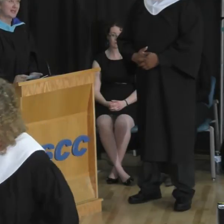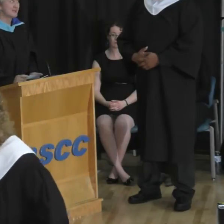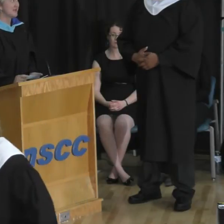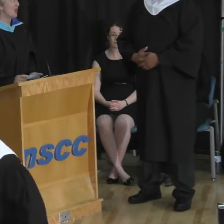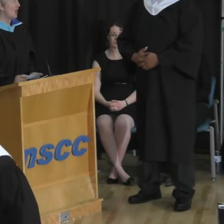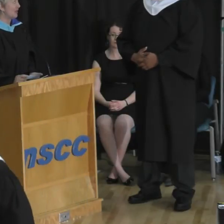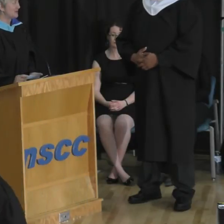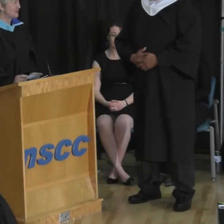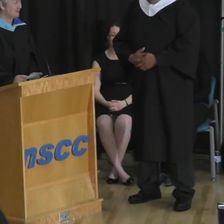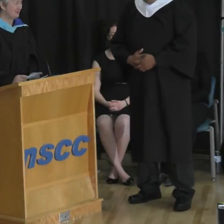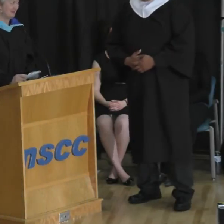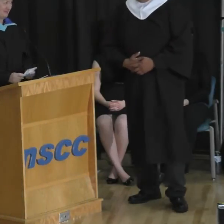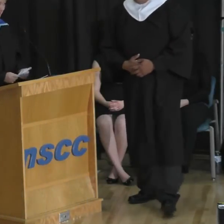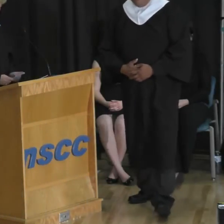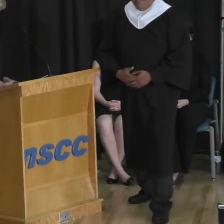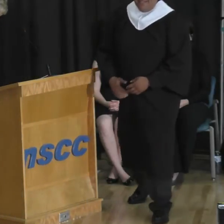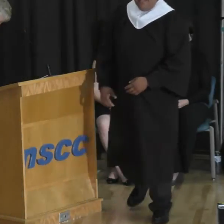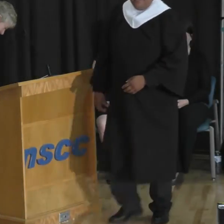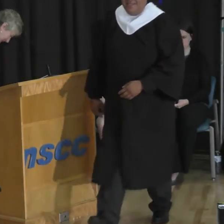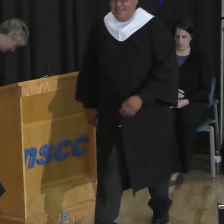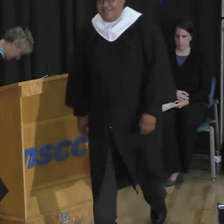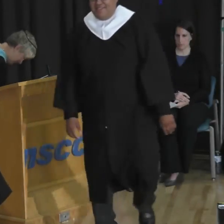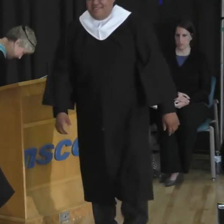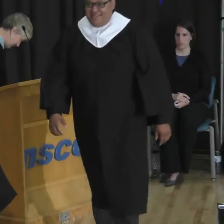Robert Hicks, Honors.